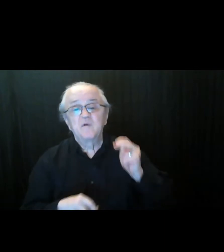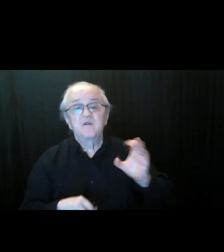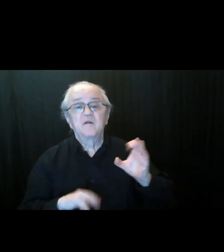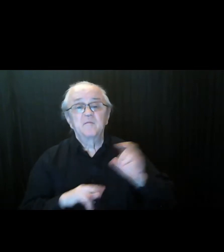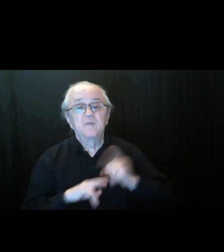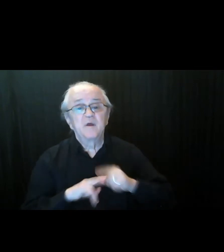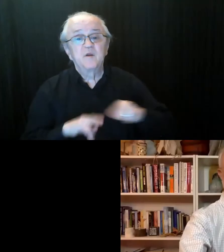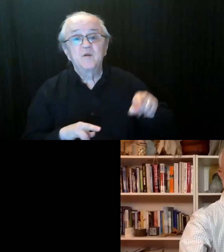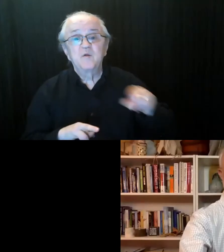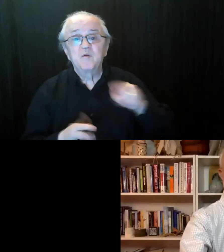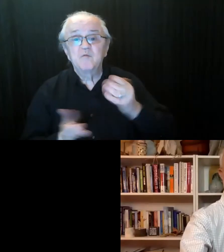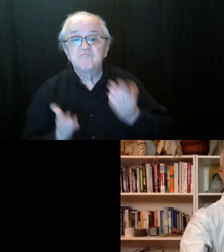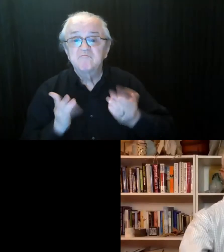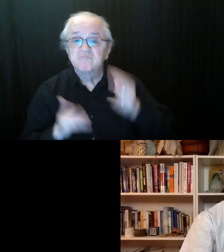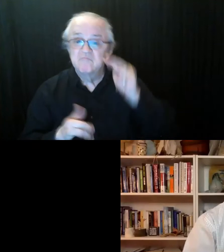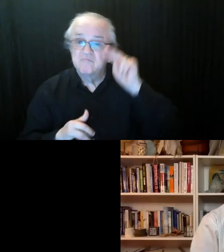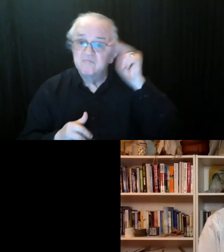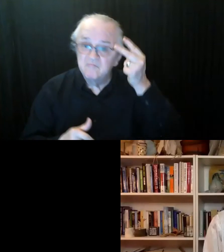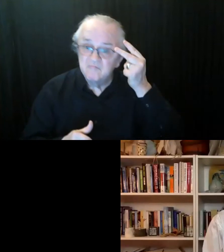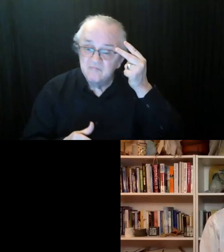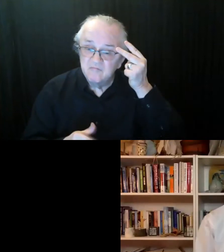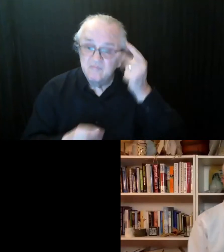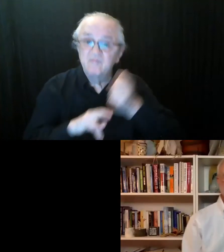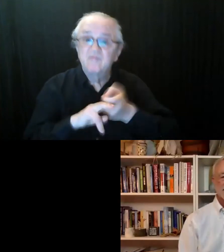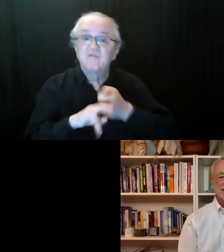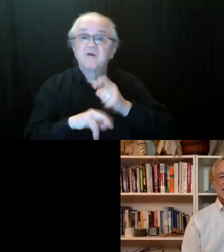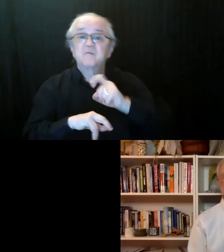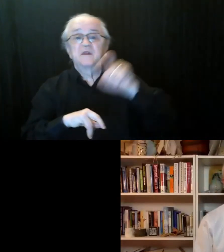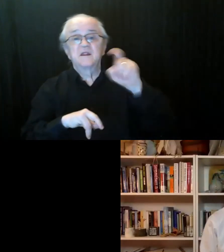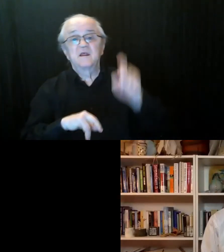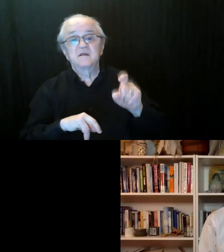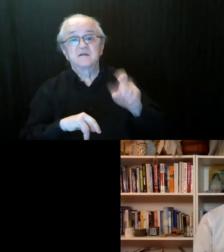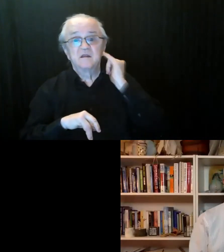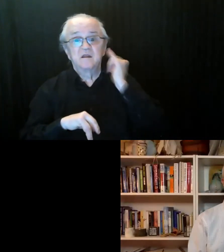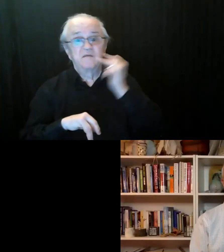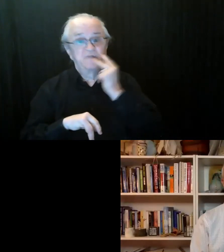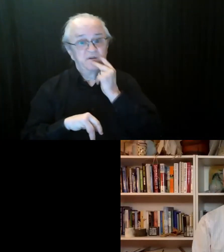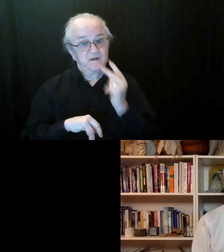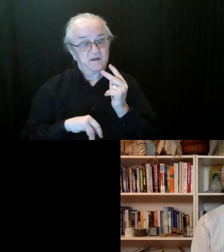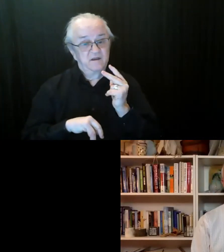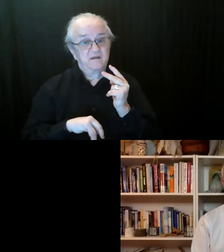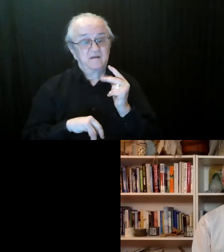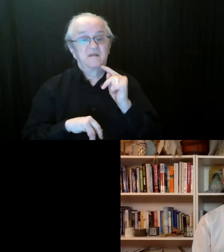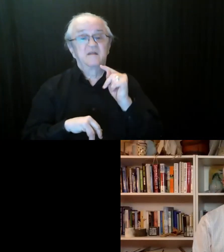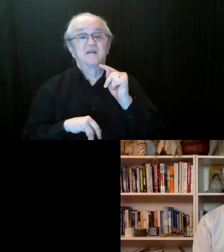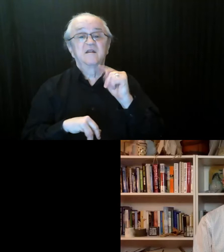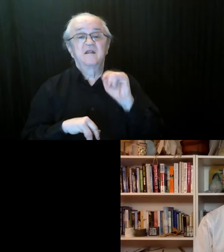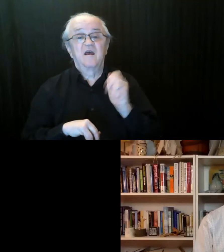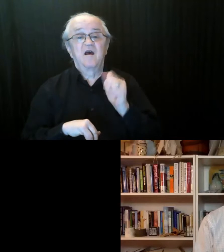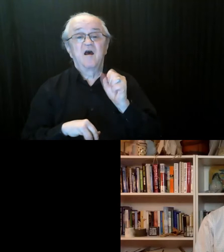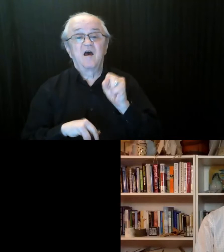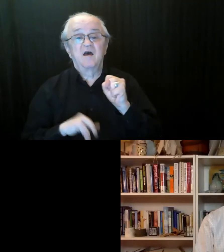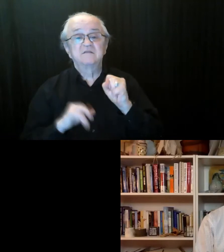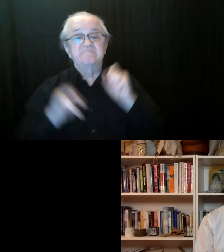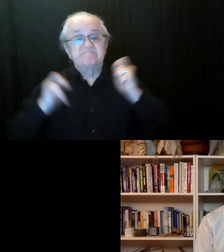might mistake him as being from Texas. If you ever see him at the Tejas Festival, he's always there